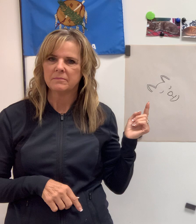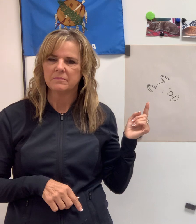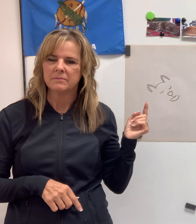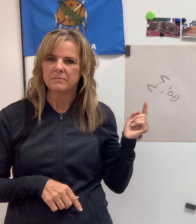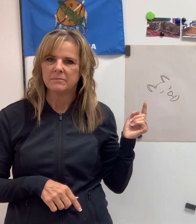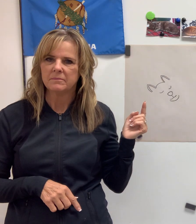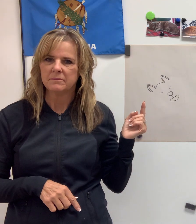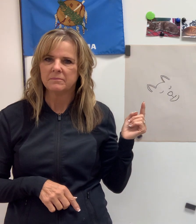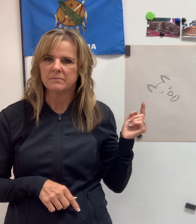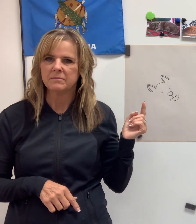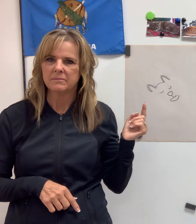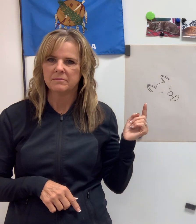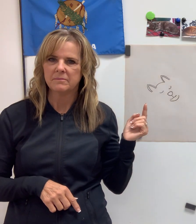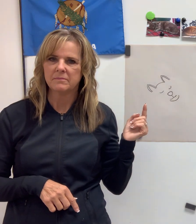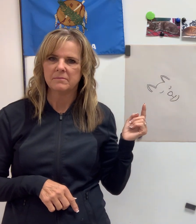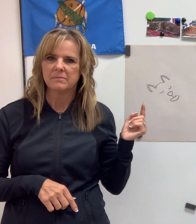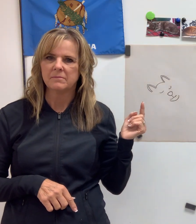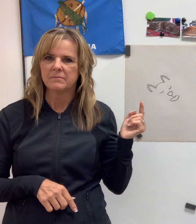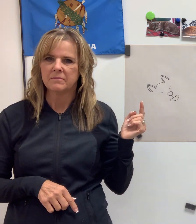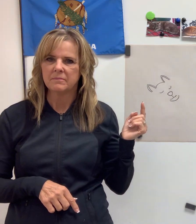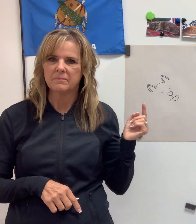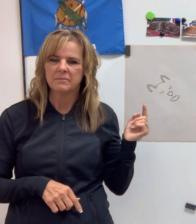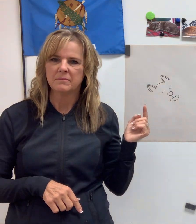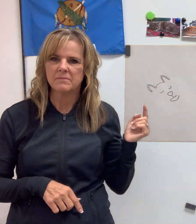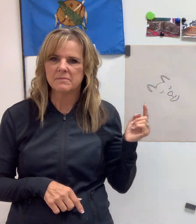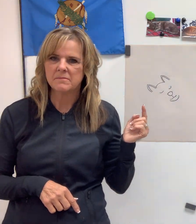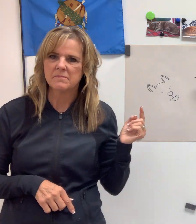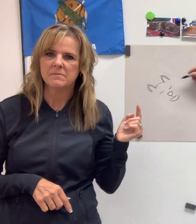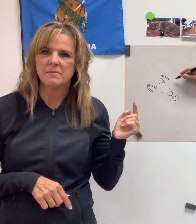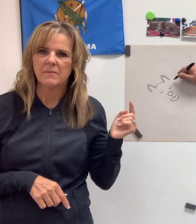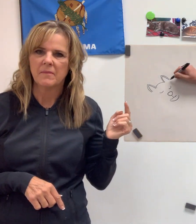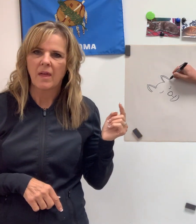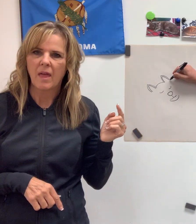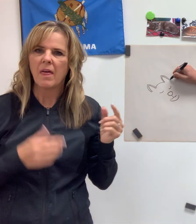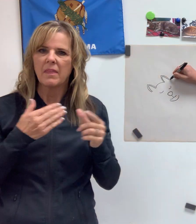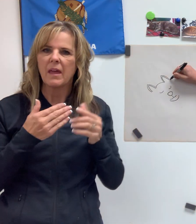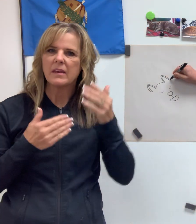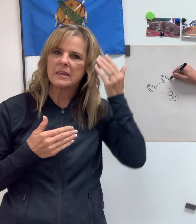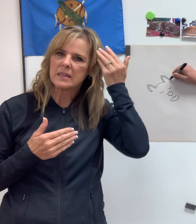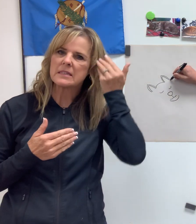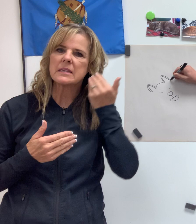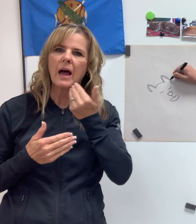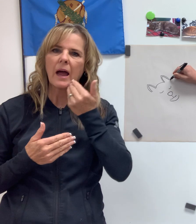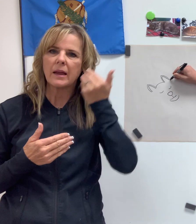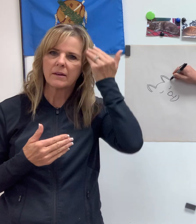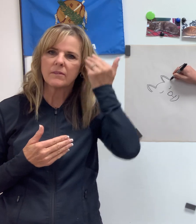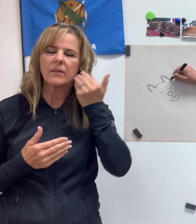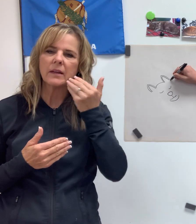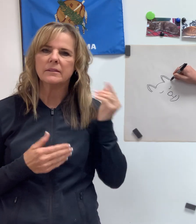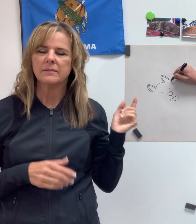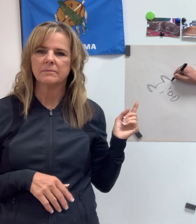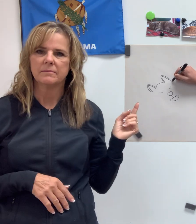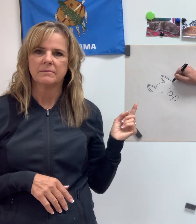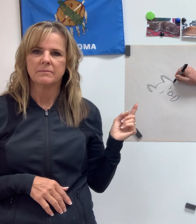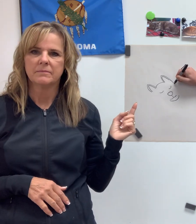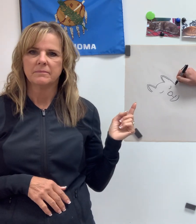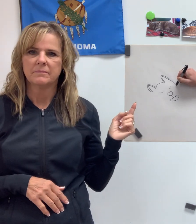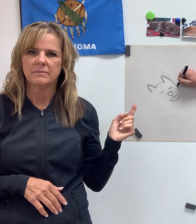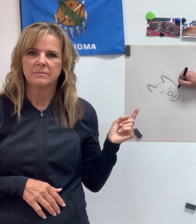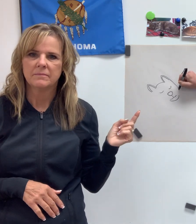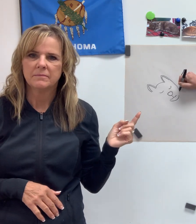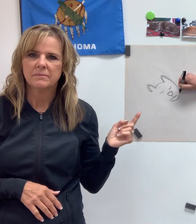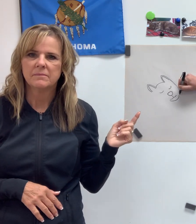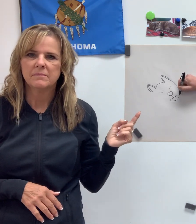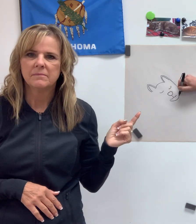and stop. Then we're going to make the curve lines for the side of his face. So from the corner of this ear, I'm going to go ahead and